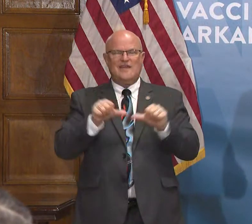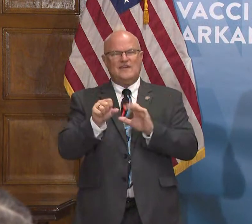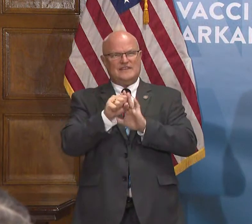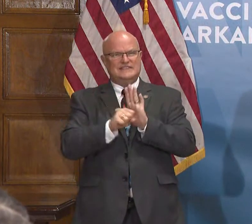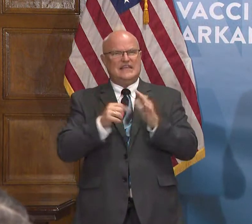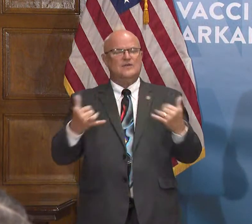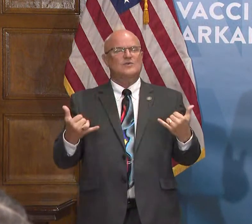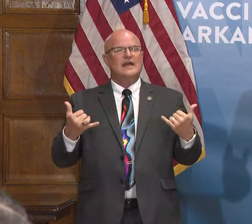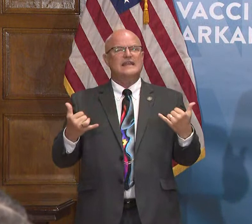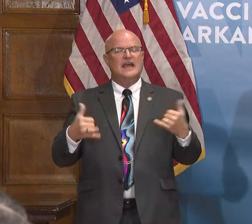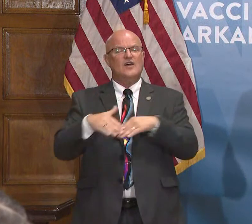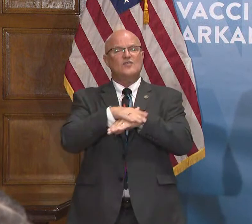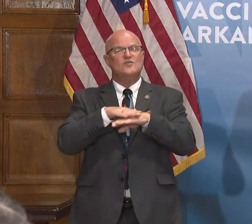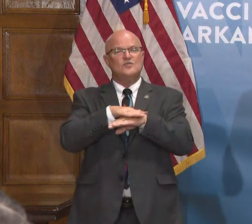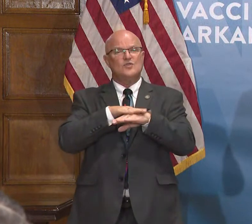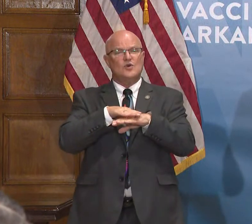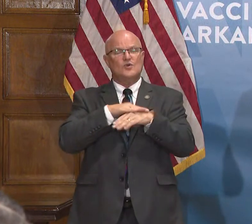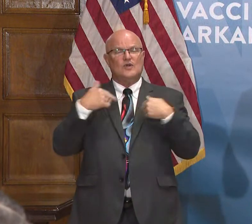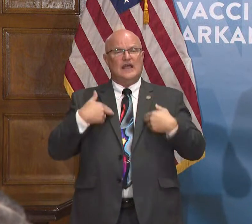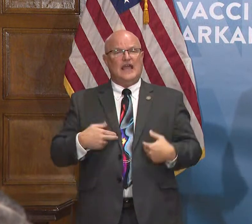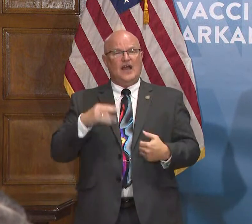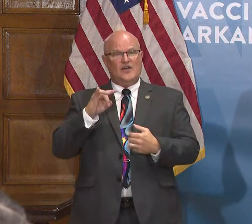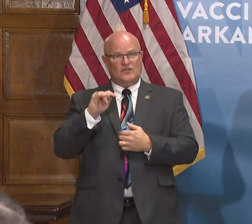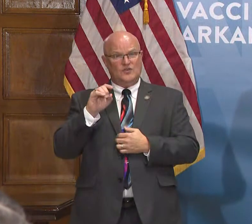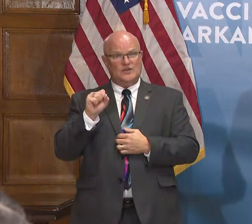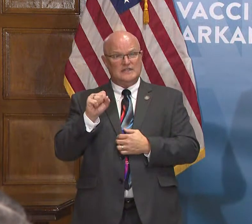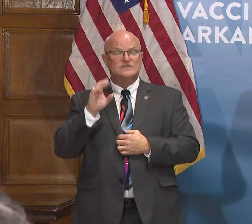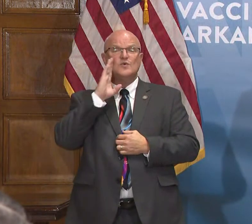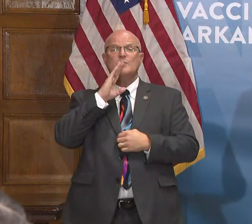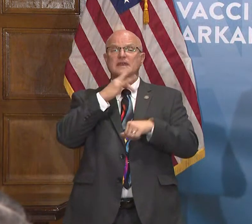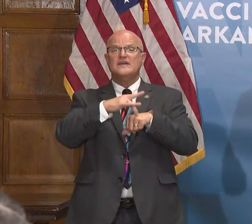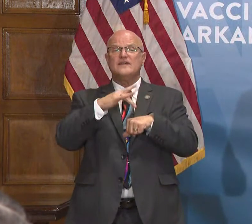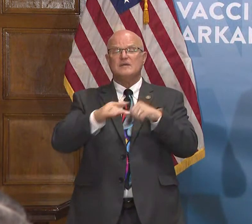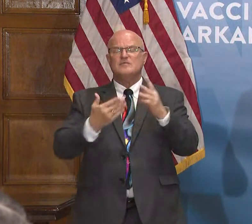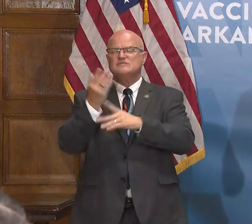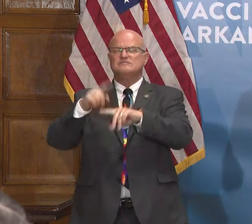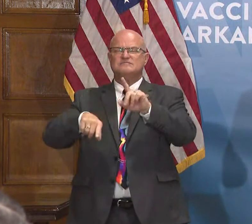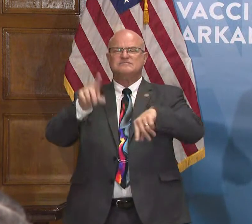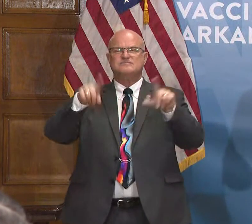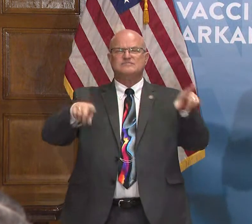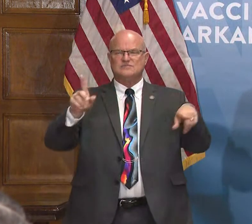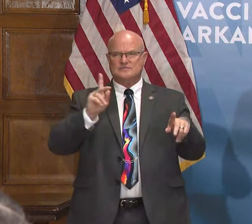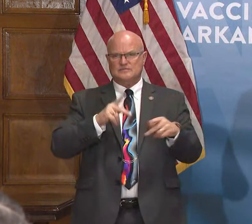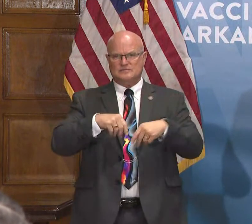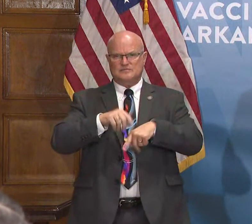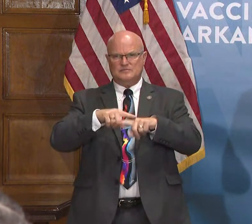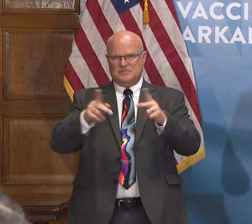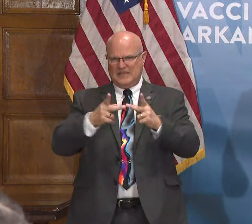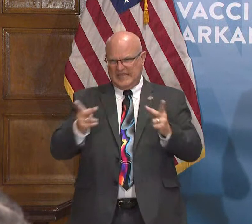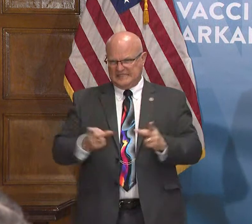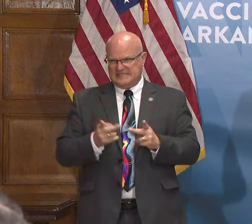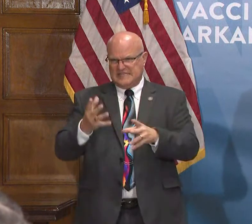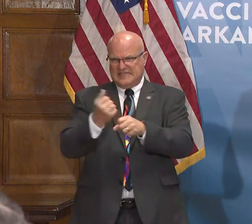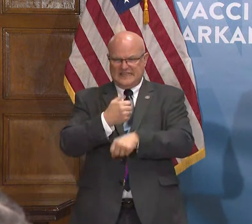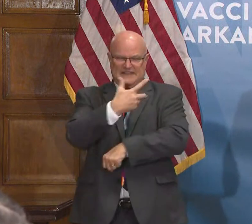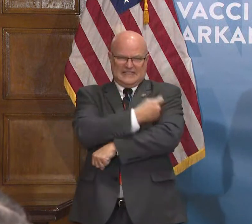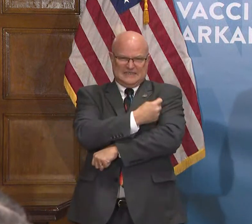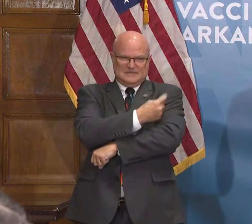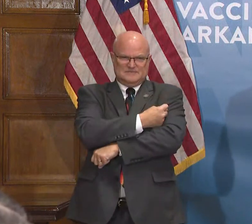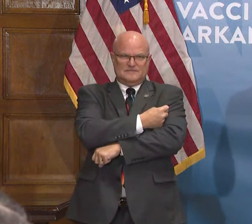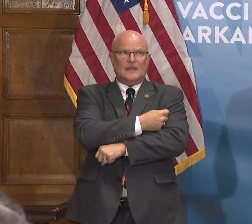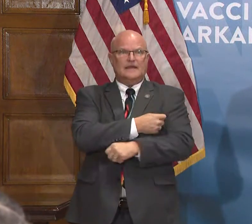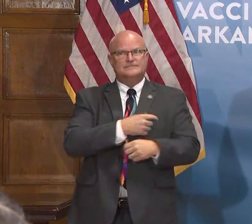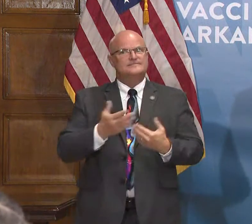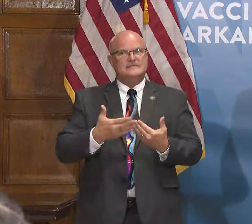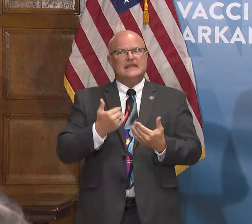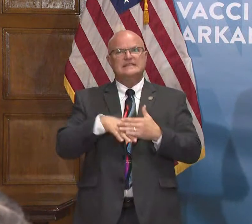state through our local health unit, as well as will be available through various providers. So yes, it should be easily accessible just